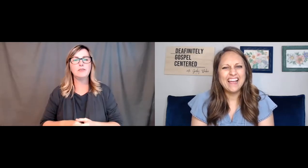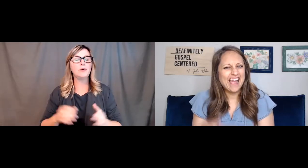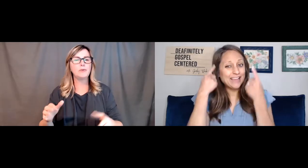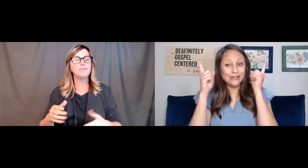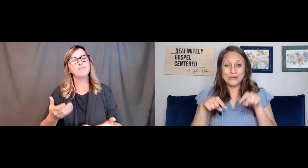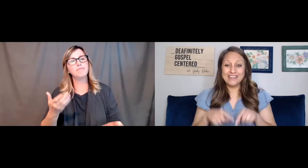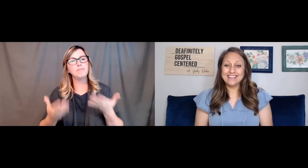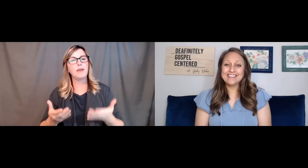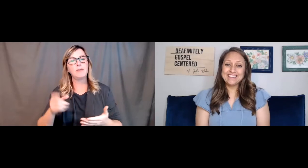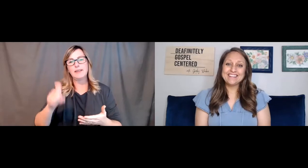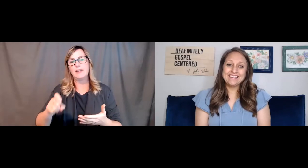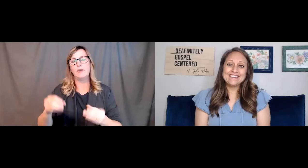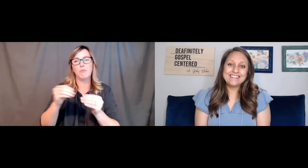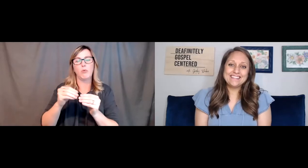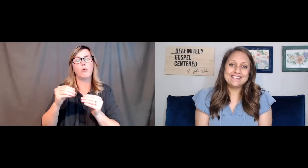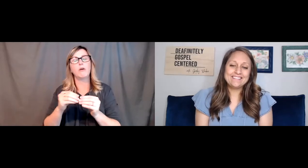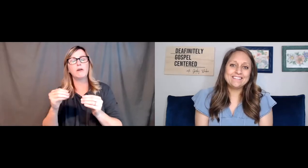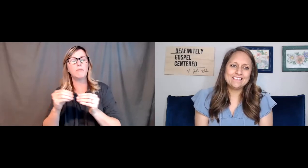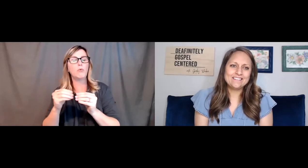generational forgiveness. I agree.